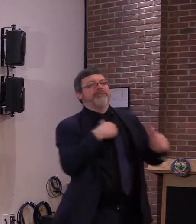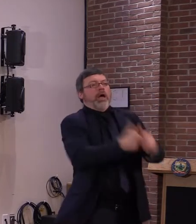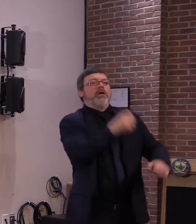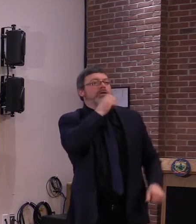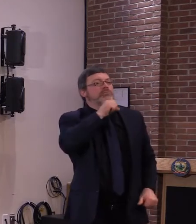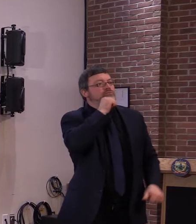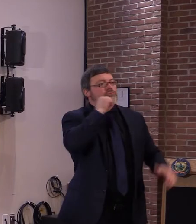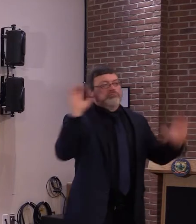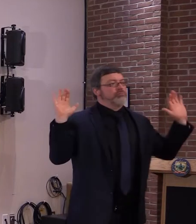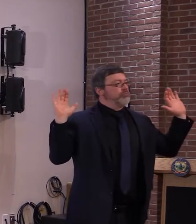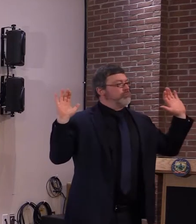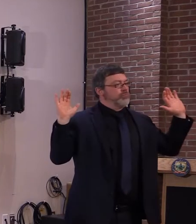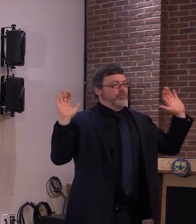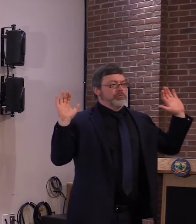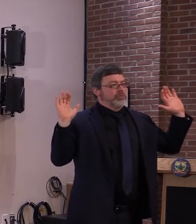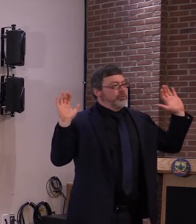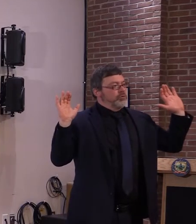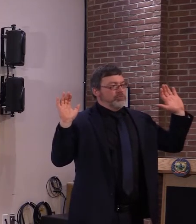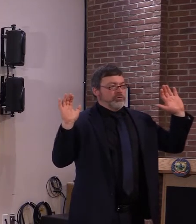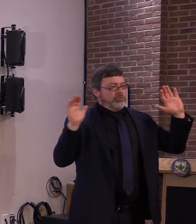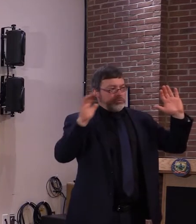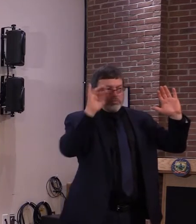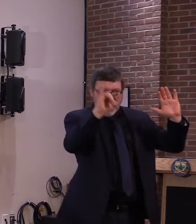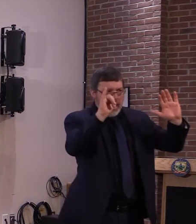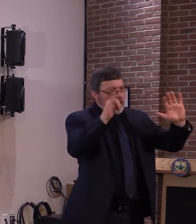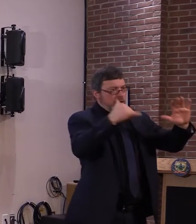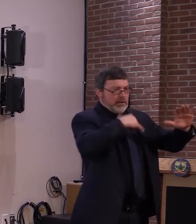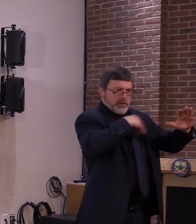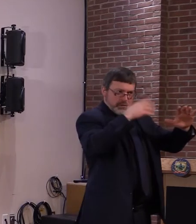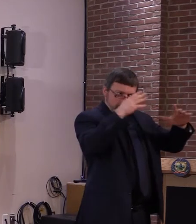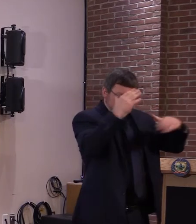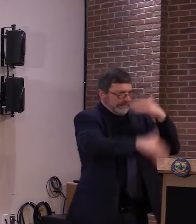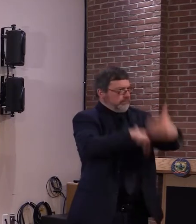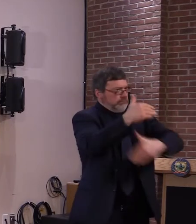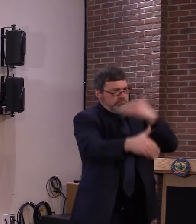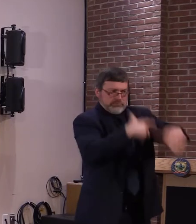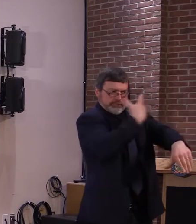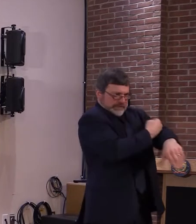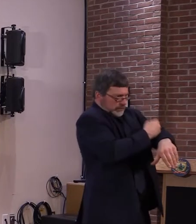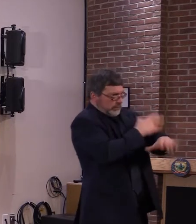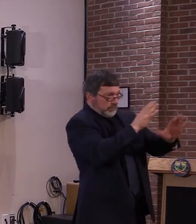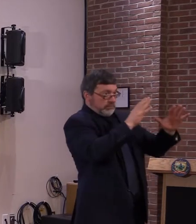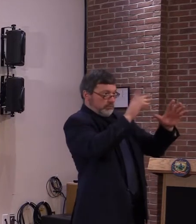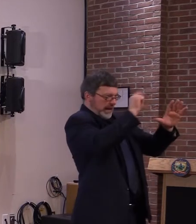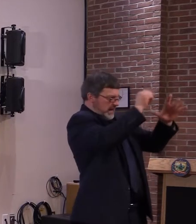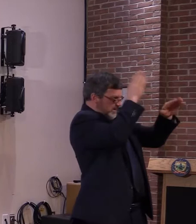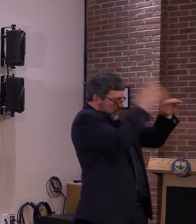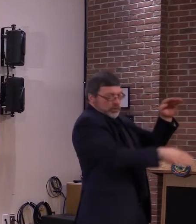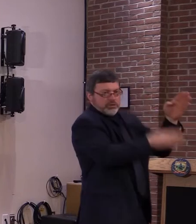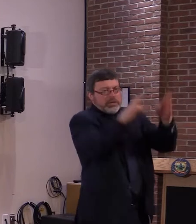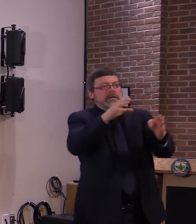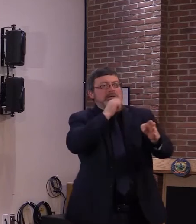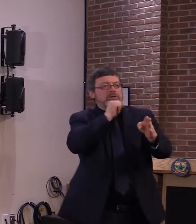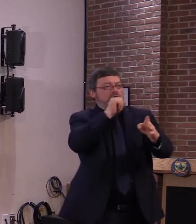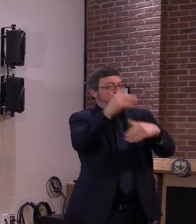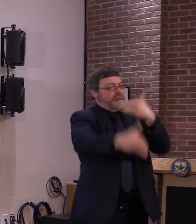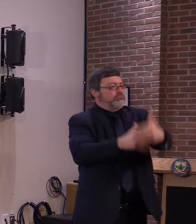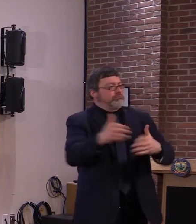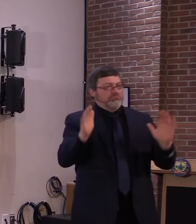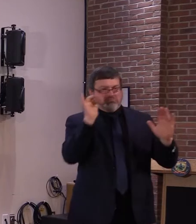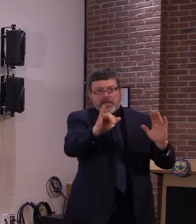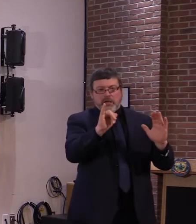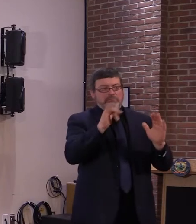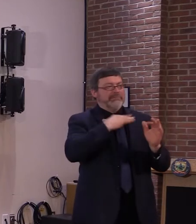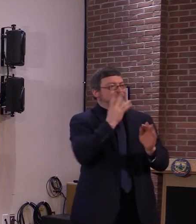this initial 1a which are healthcare's workers because they could ex they could expose those vulnerable